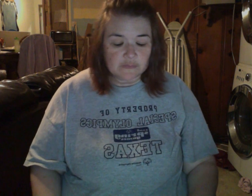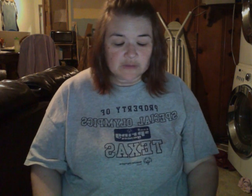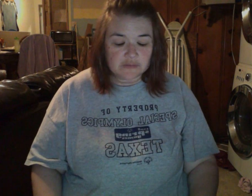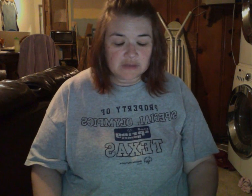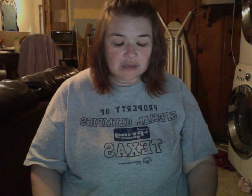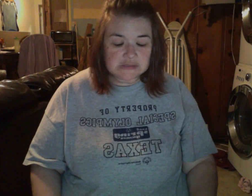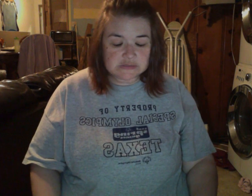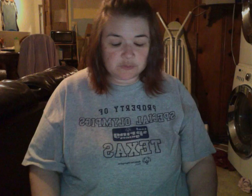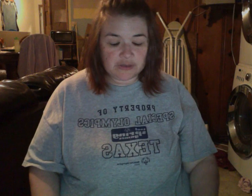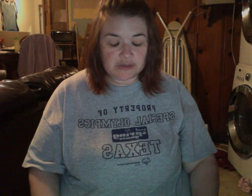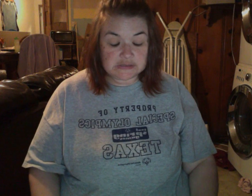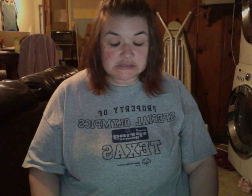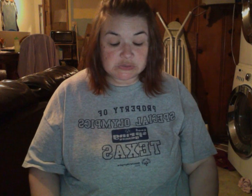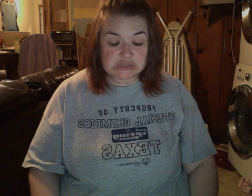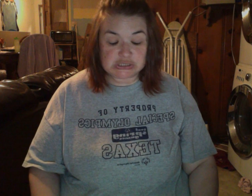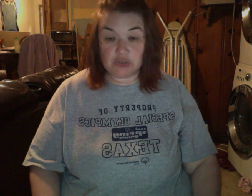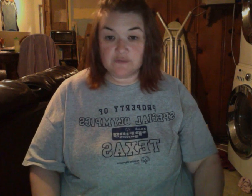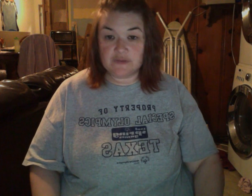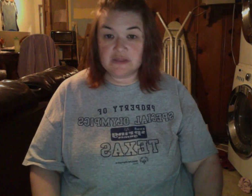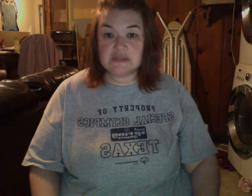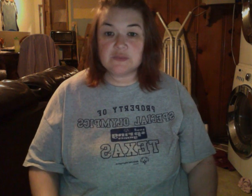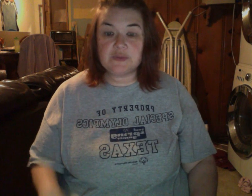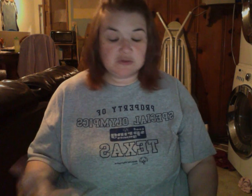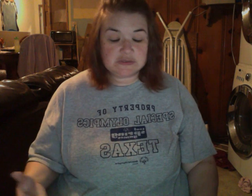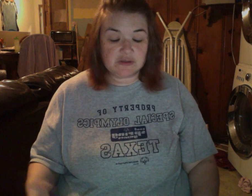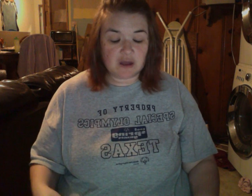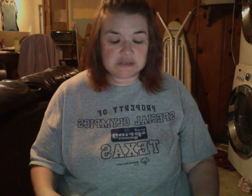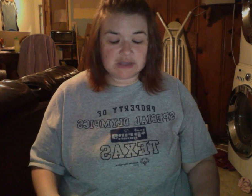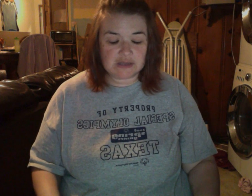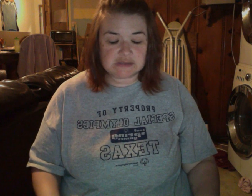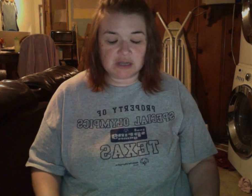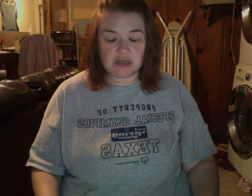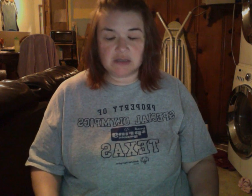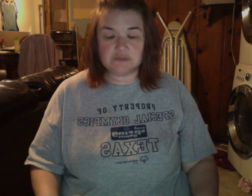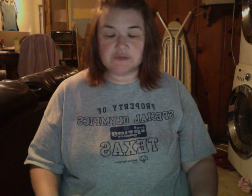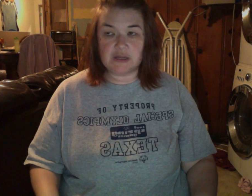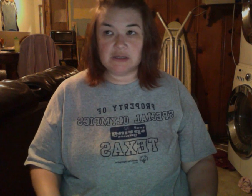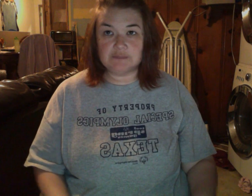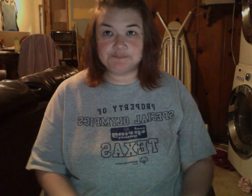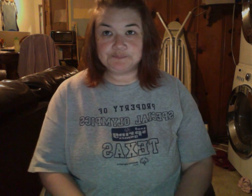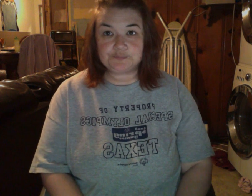The next one is to serve, and this would be used in the context of